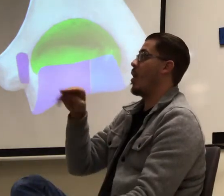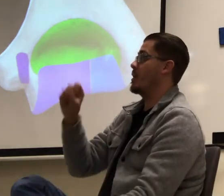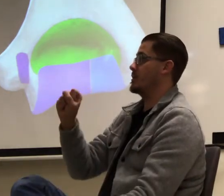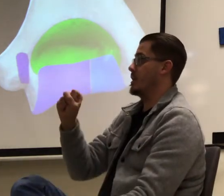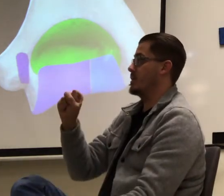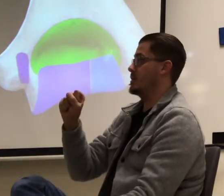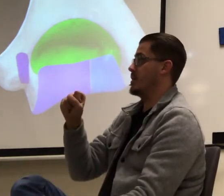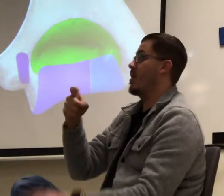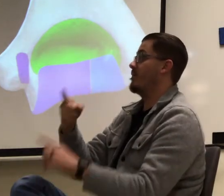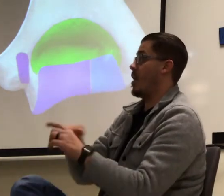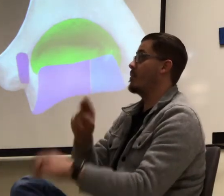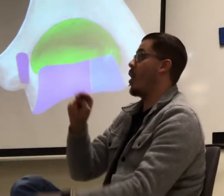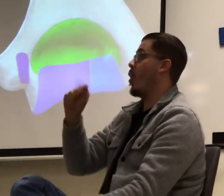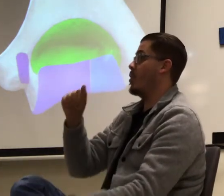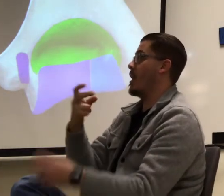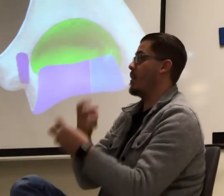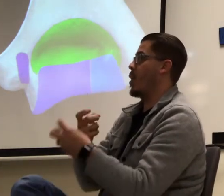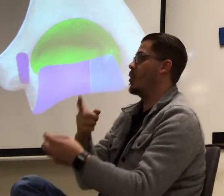during